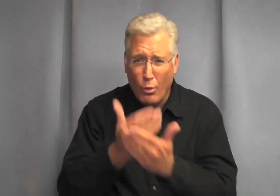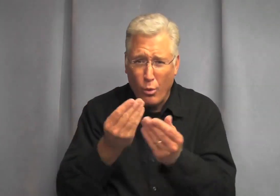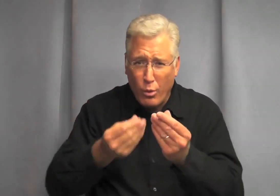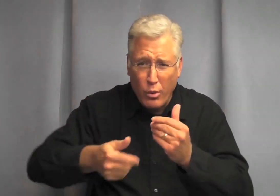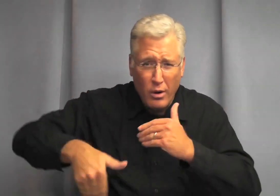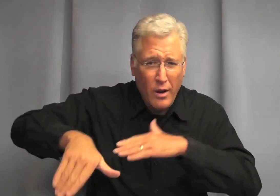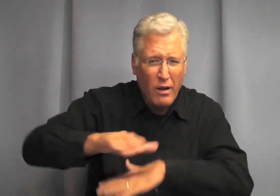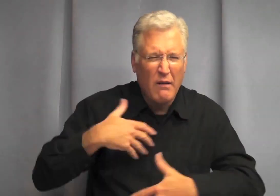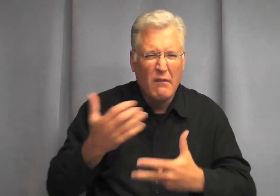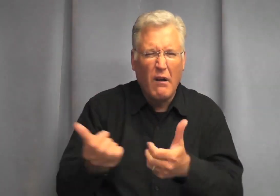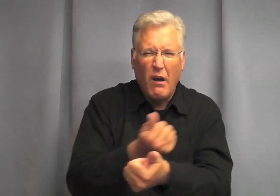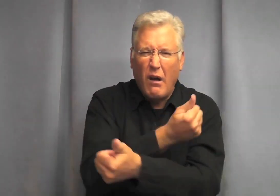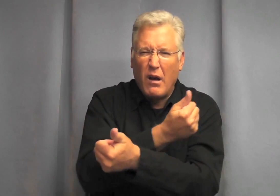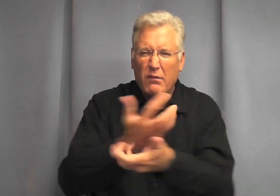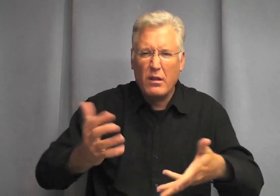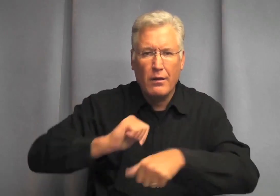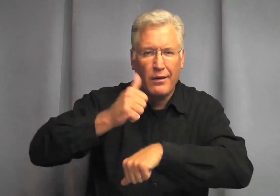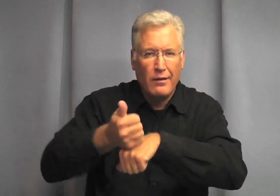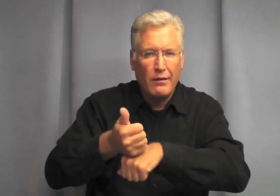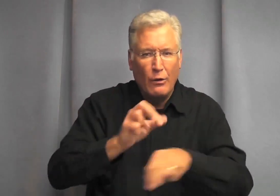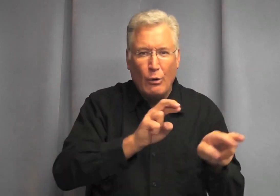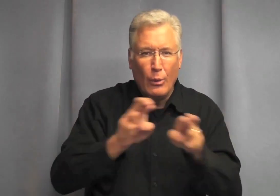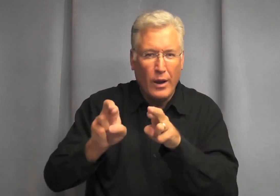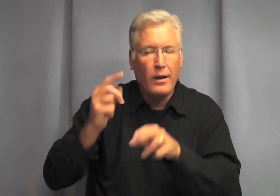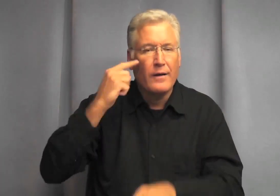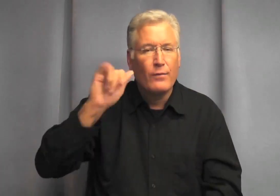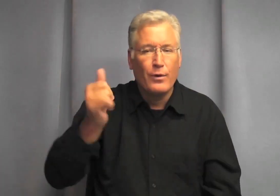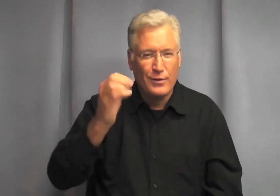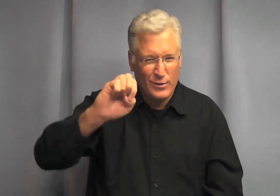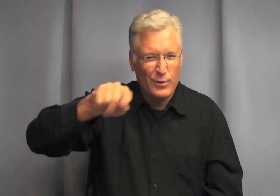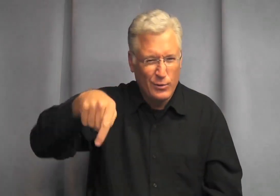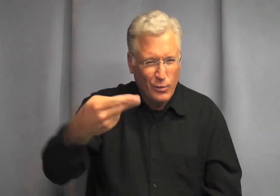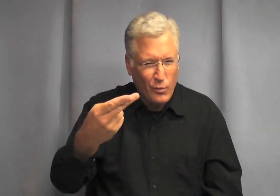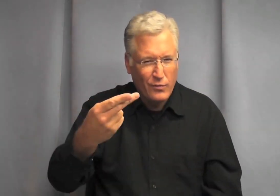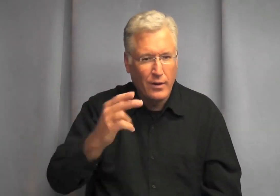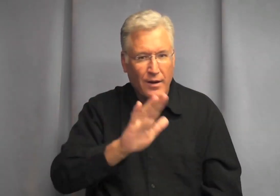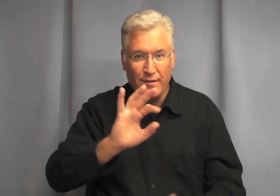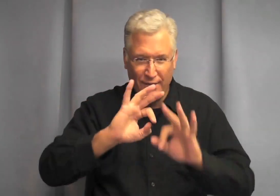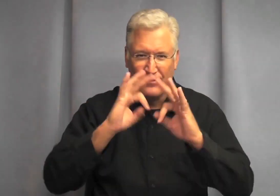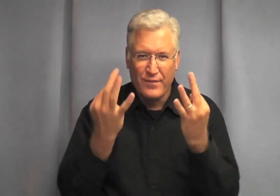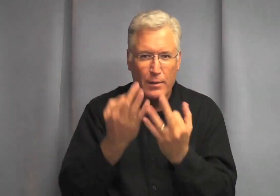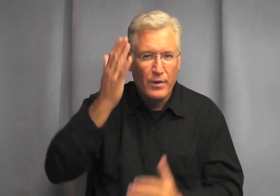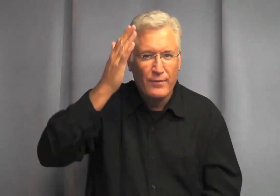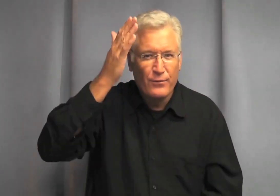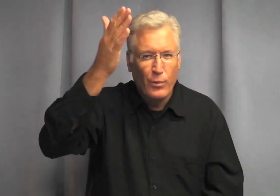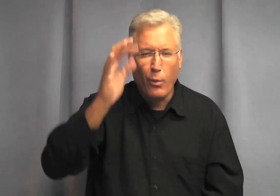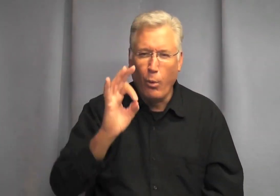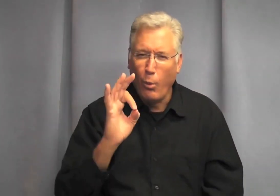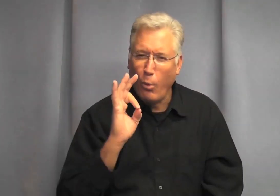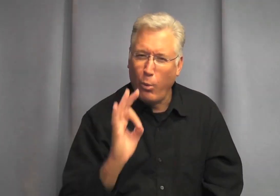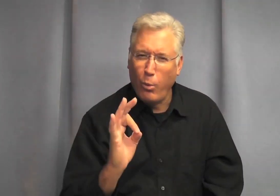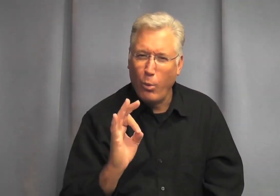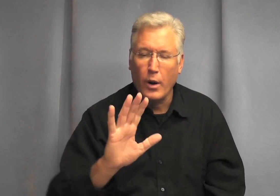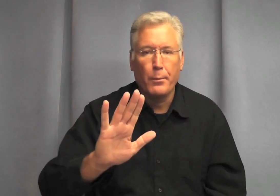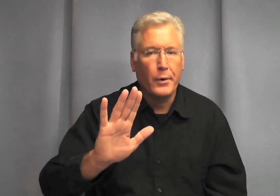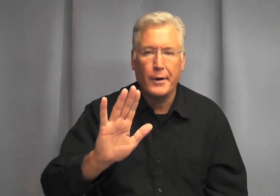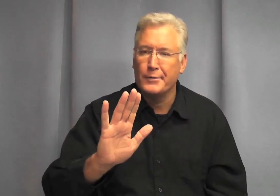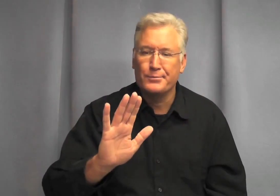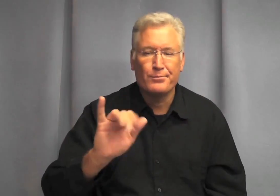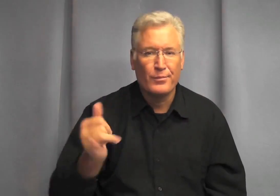Egypt, it was a good land. It was a good life for them, for Joseph and for his family. And yes,